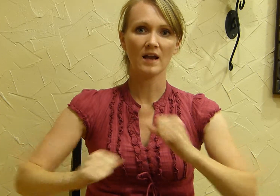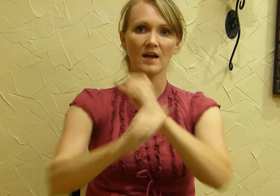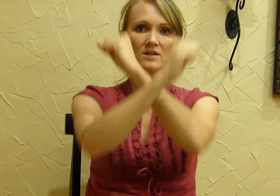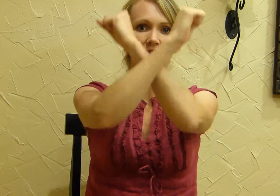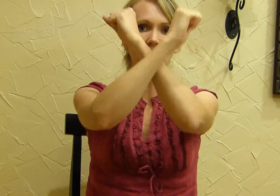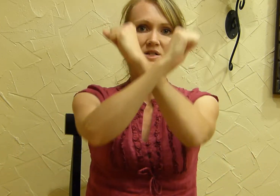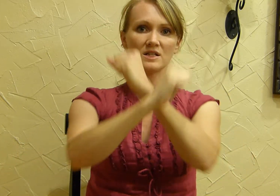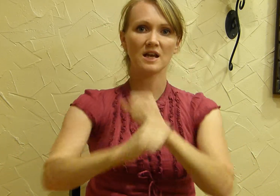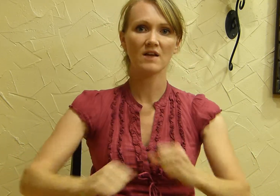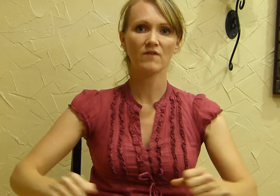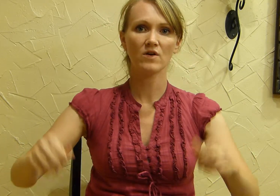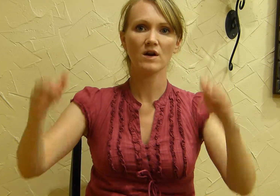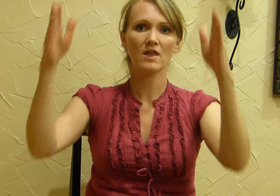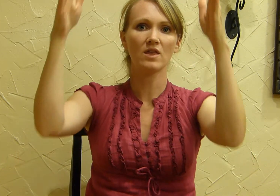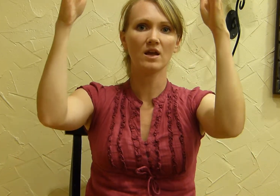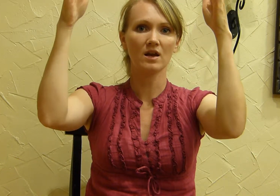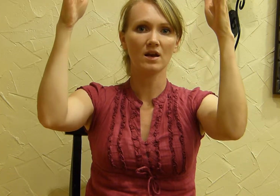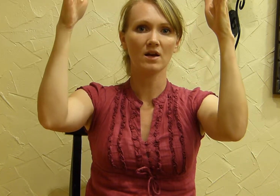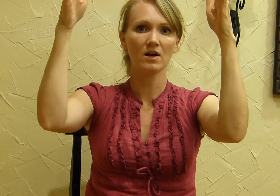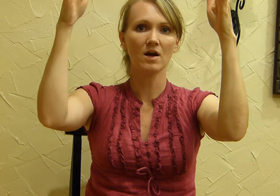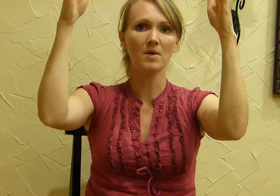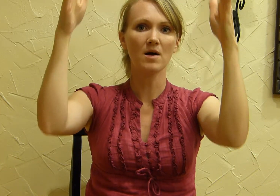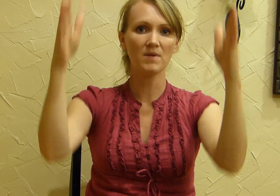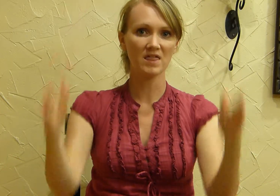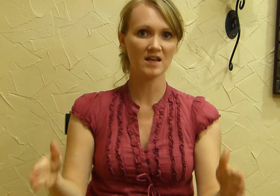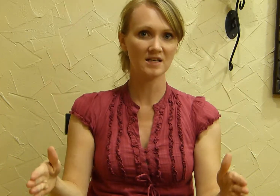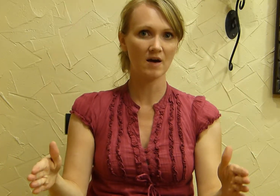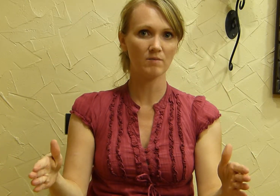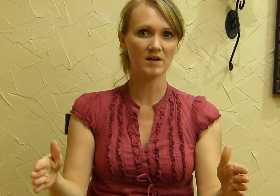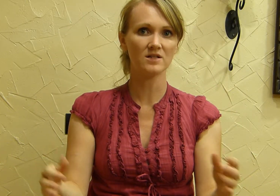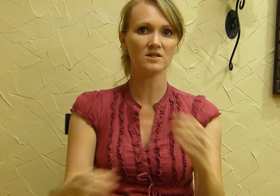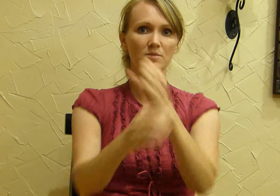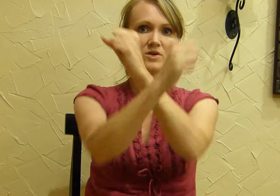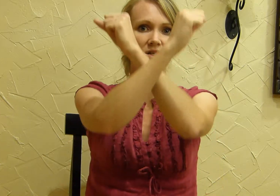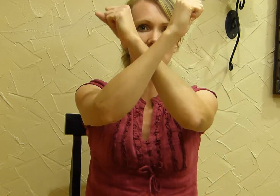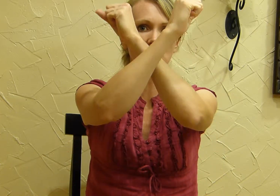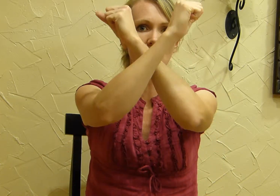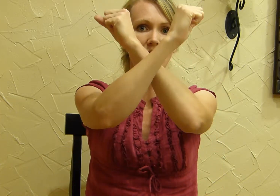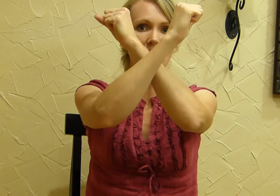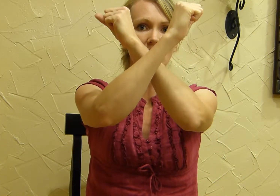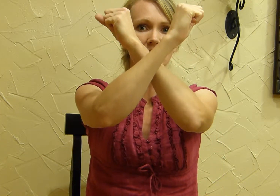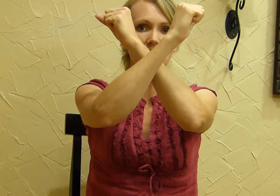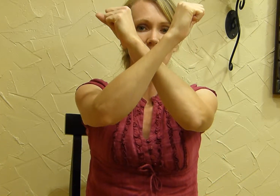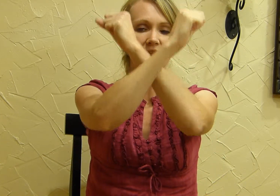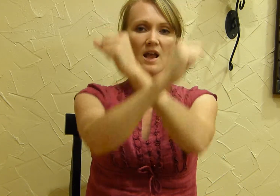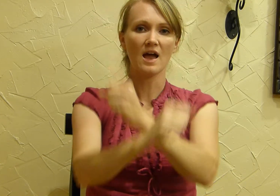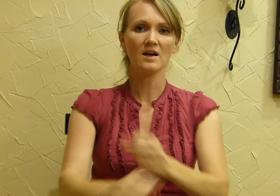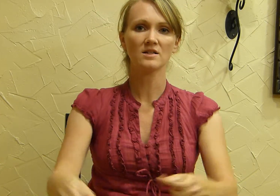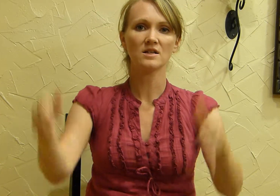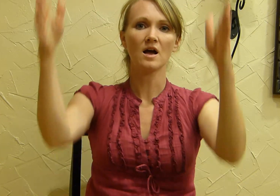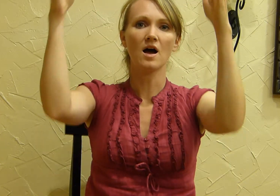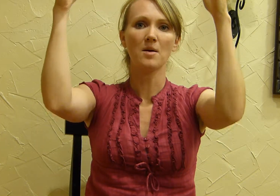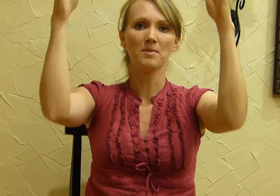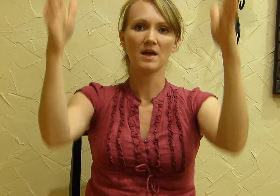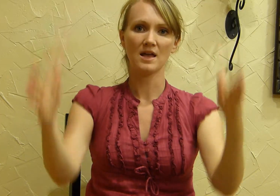X. So Savior, and then come up and then down because it's a person. So start with an X, up and